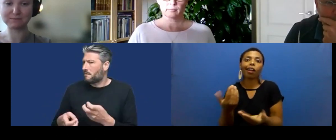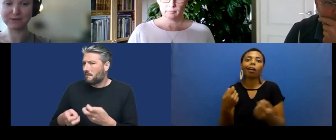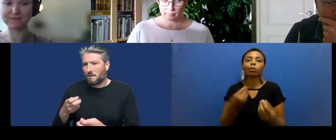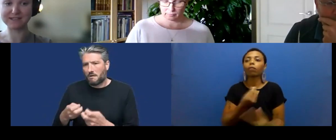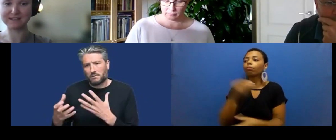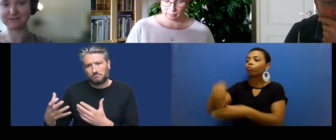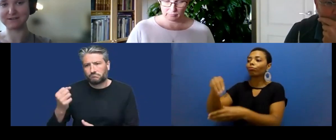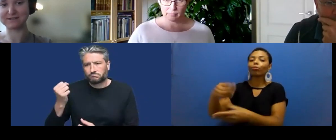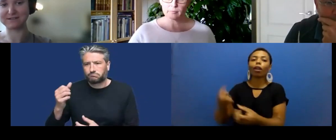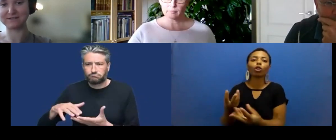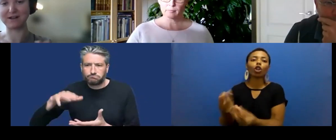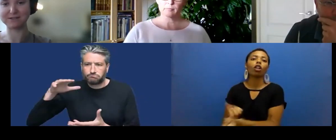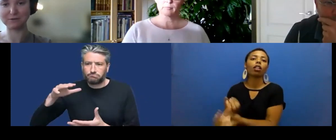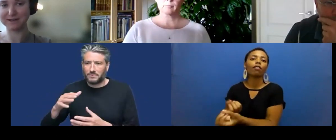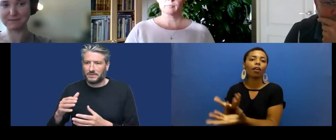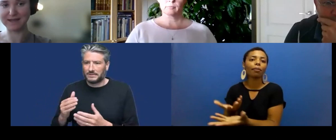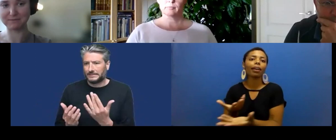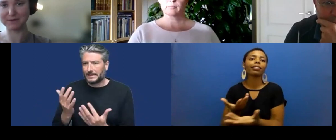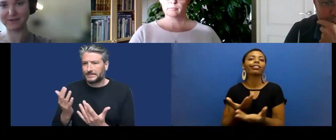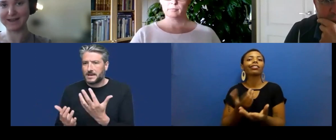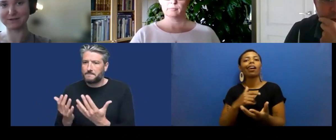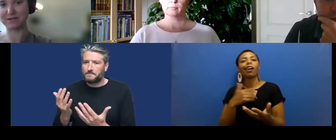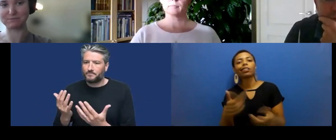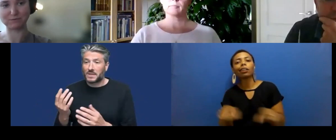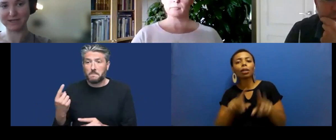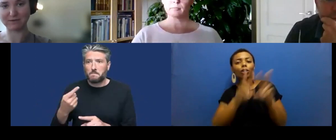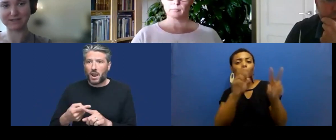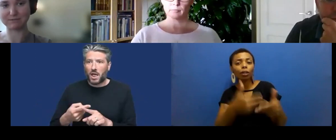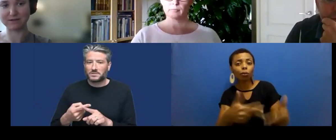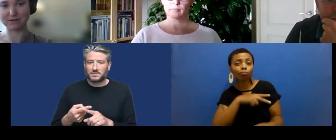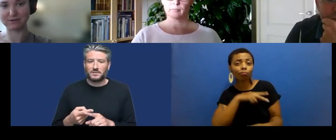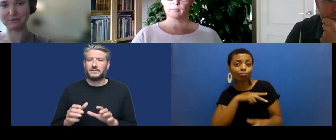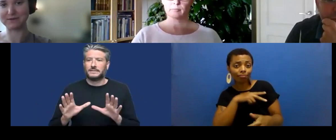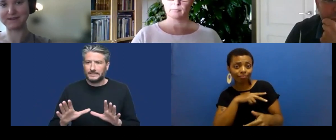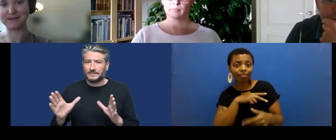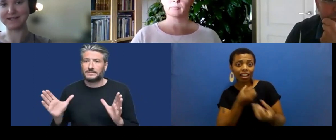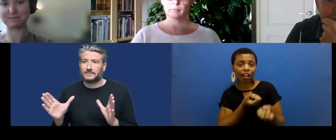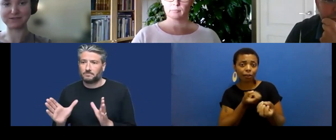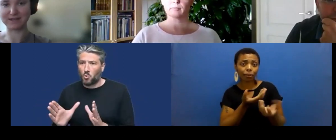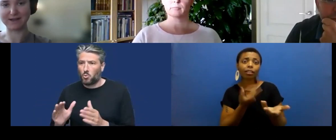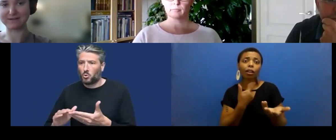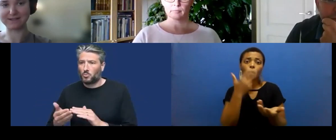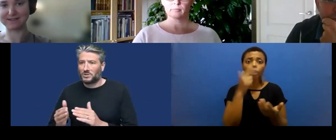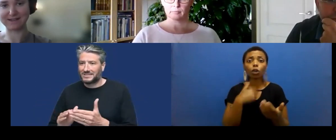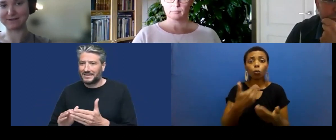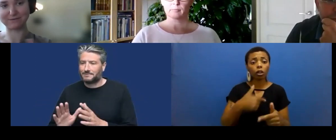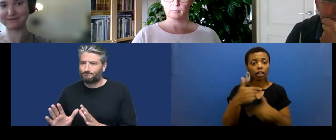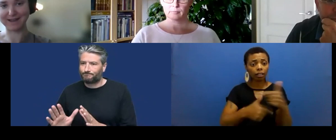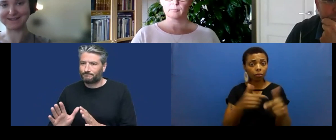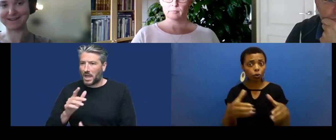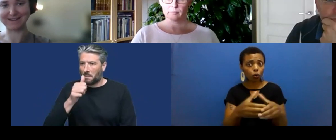then privacy concerns also become amplified when you're working with a smaller group, especially around a